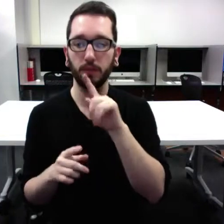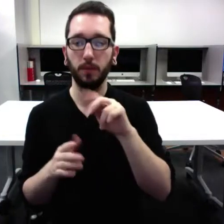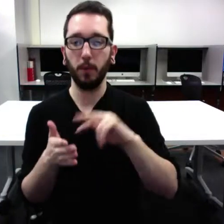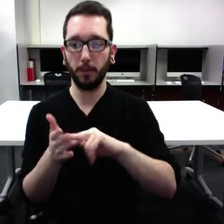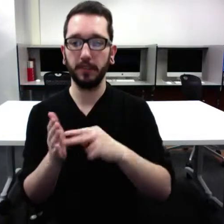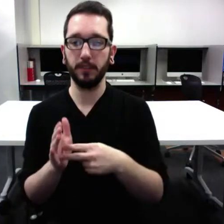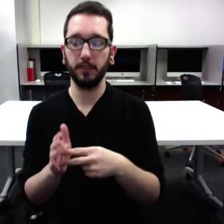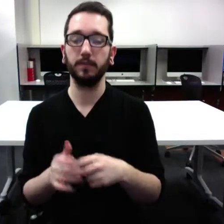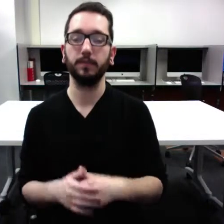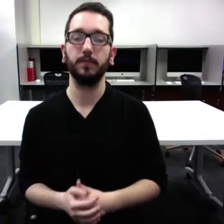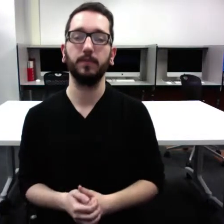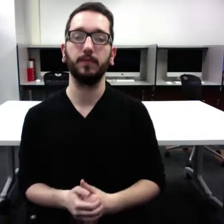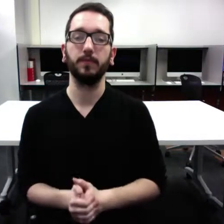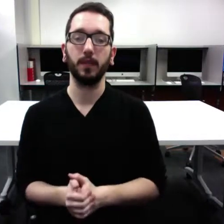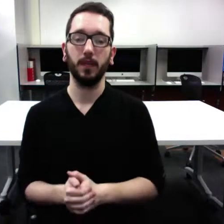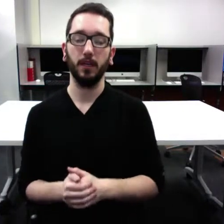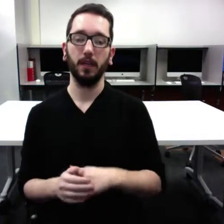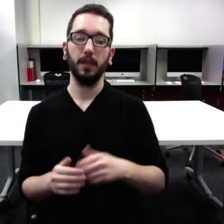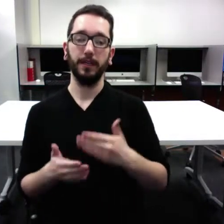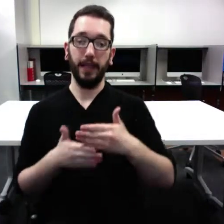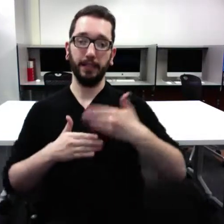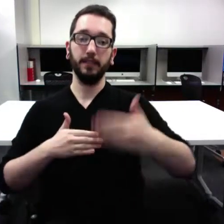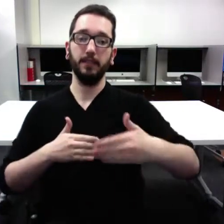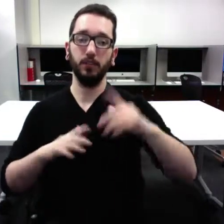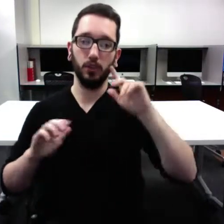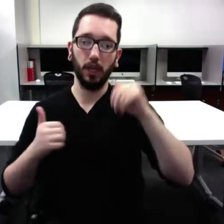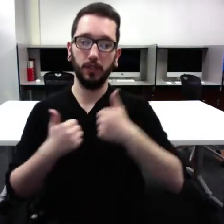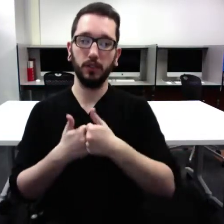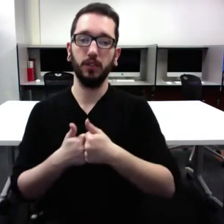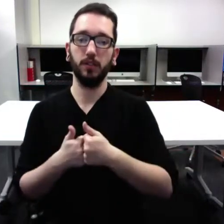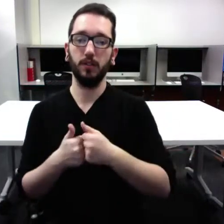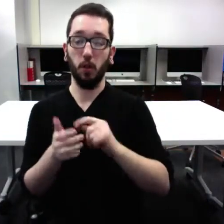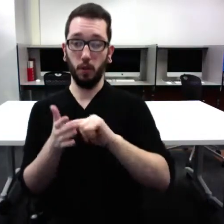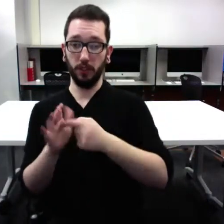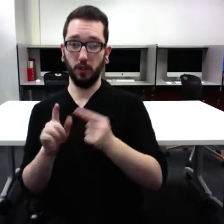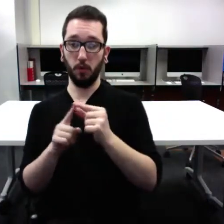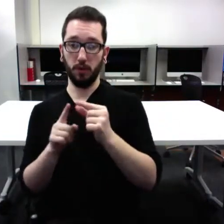more of a challenge. The original word that we looked at,